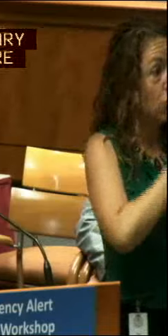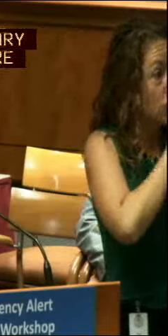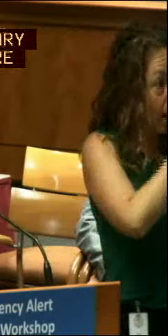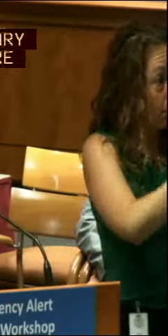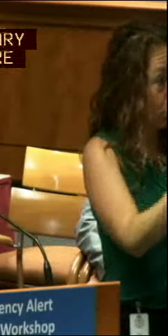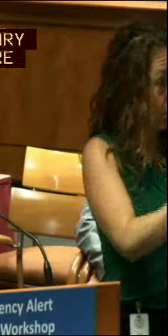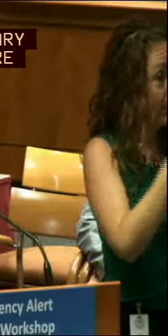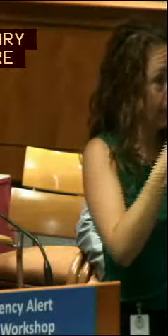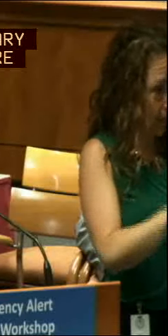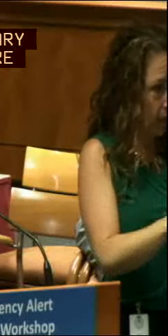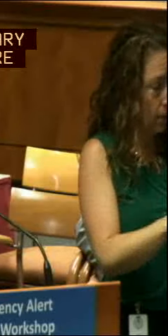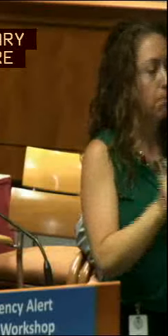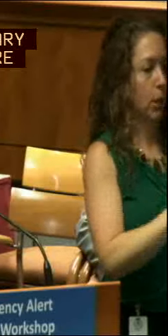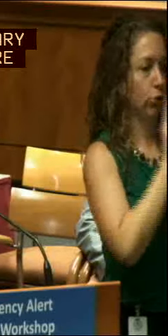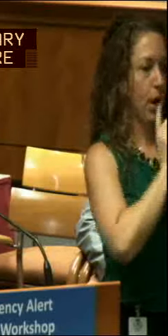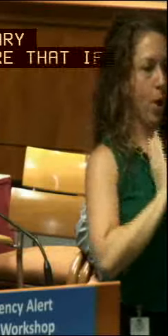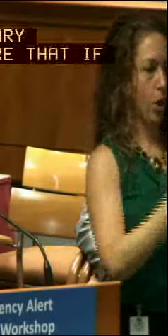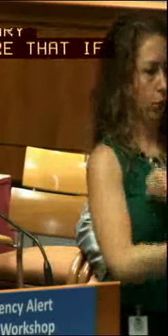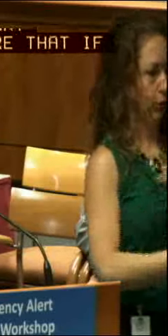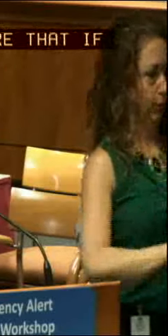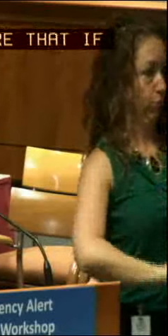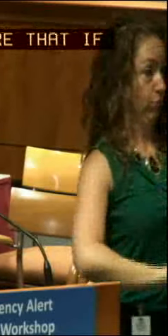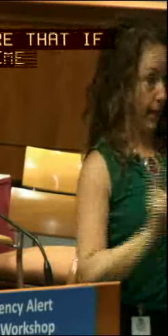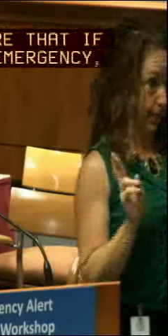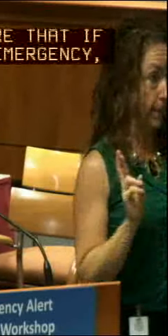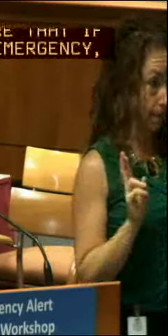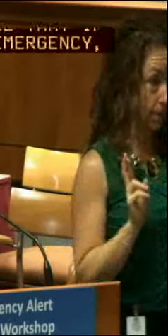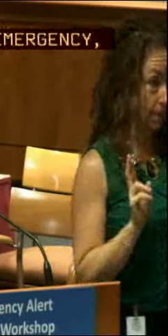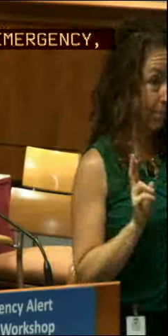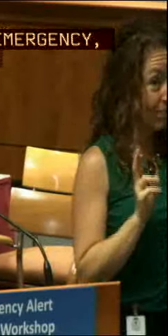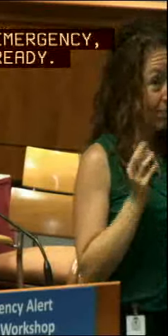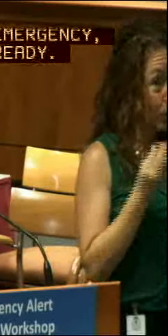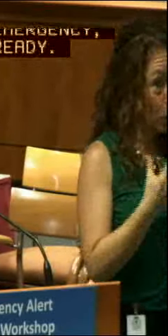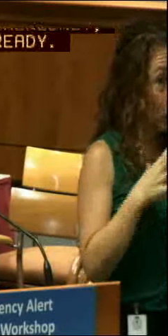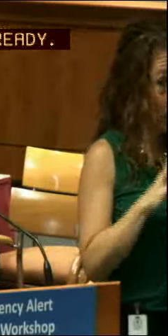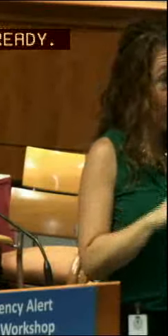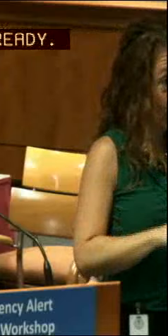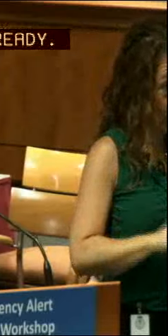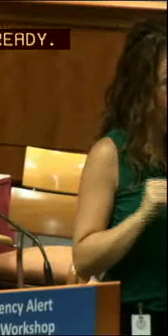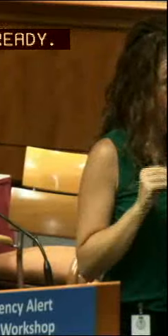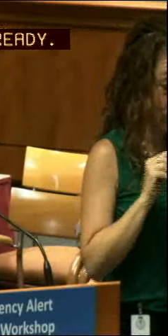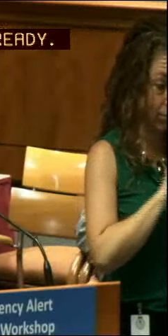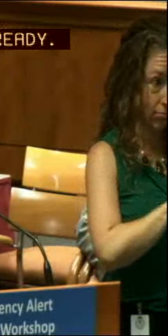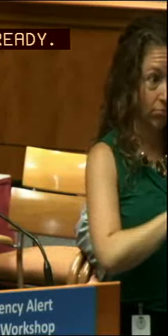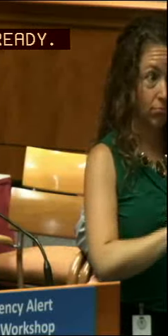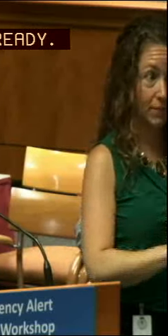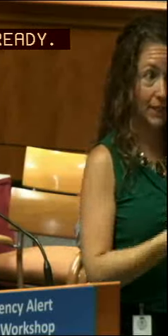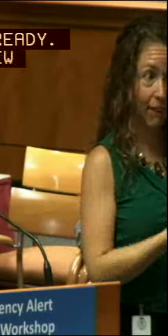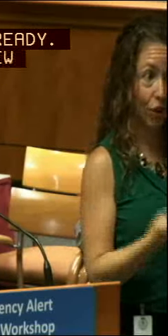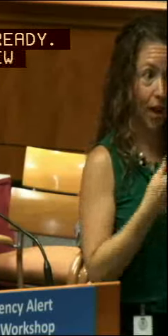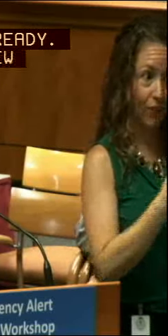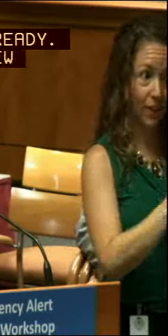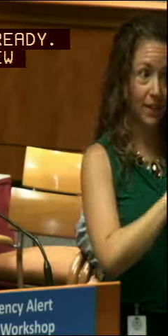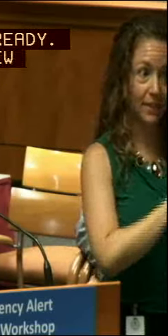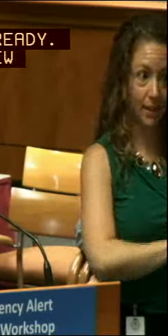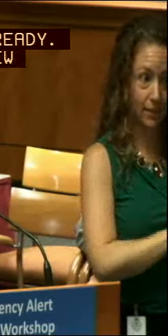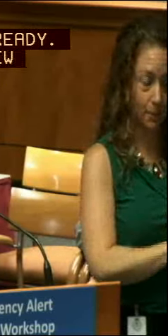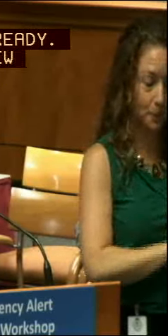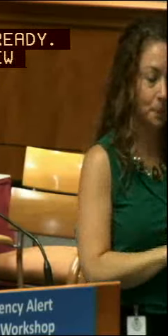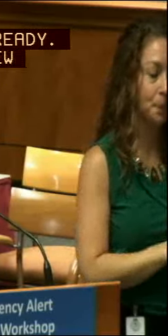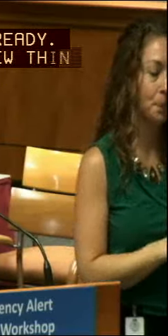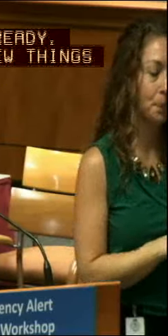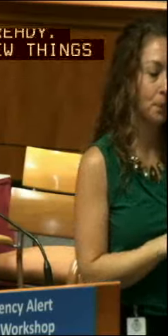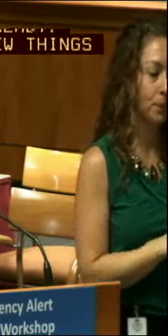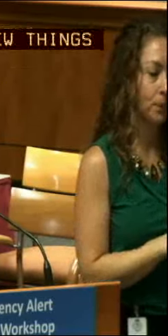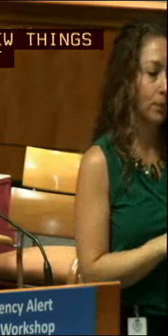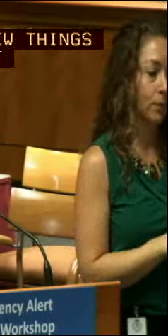our nation would be ready. We learned quite a few things after conducting that test. First,